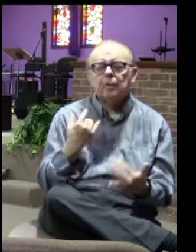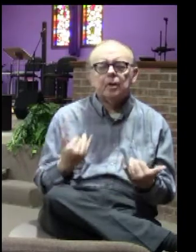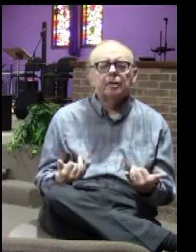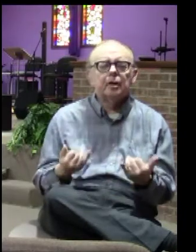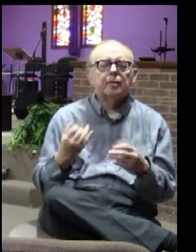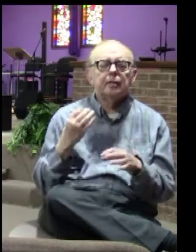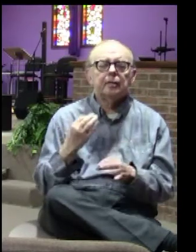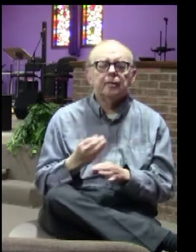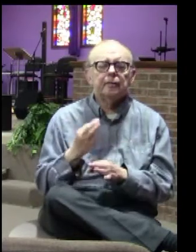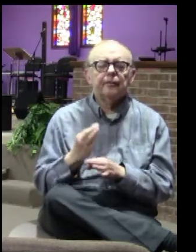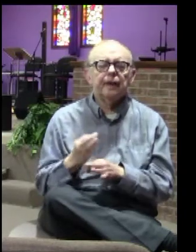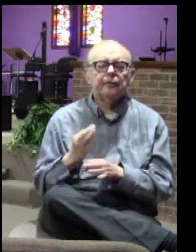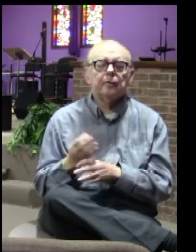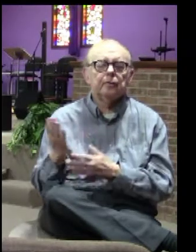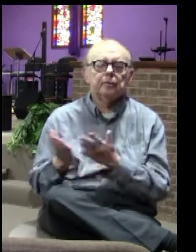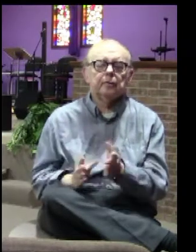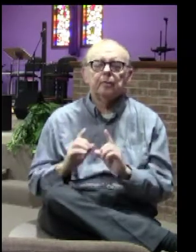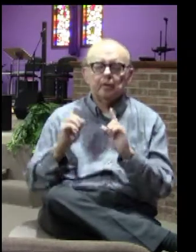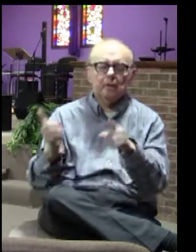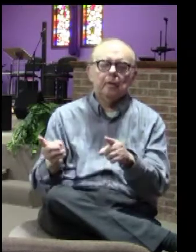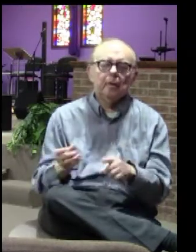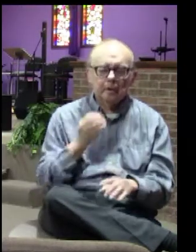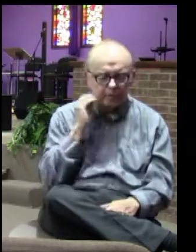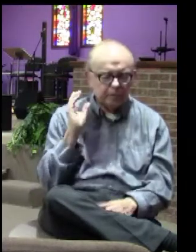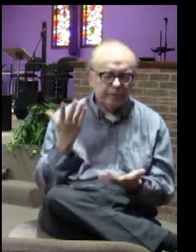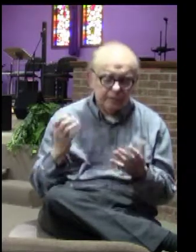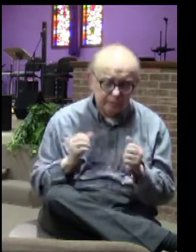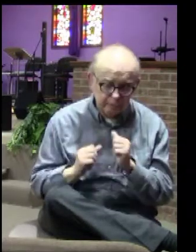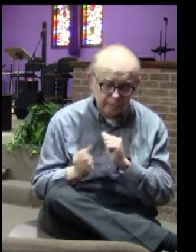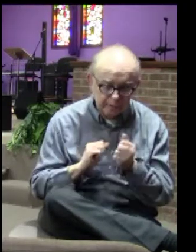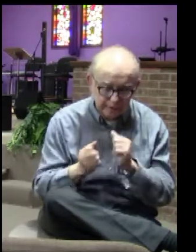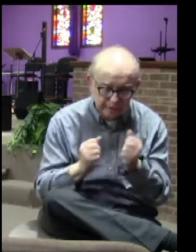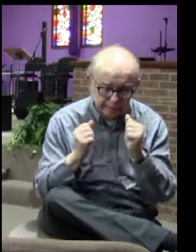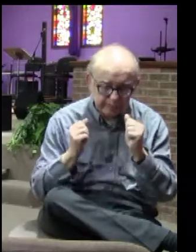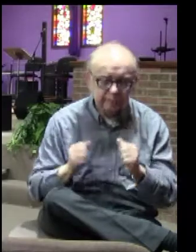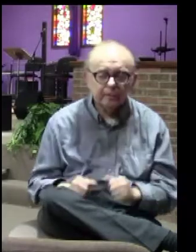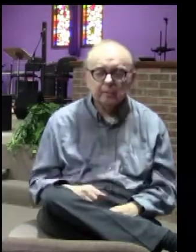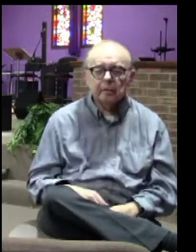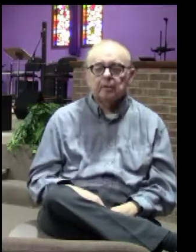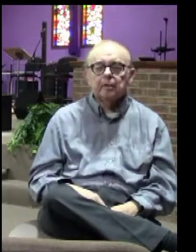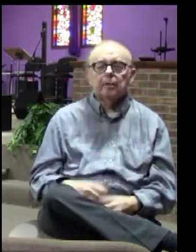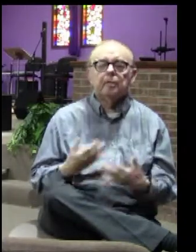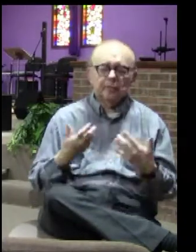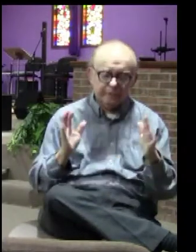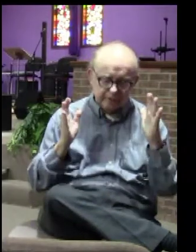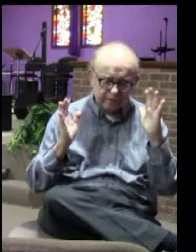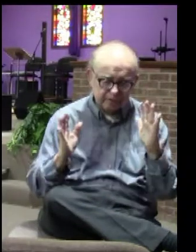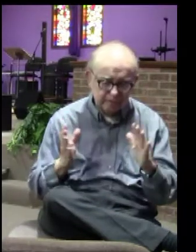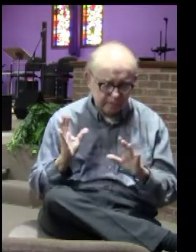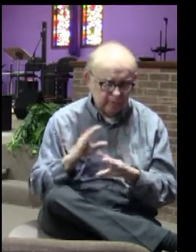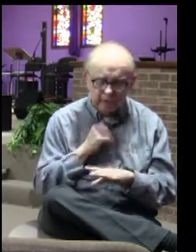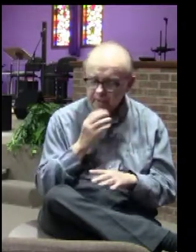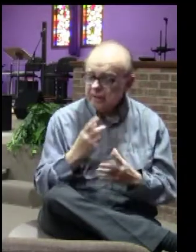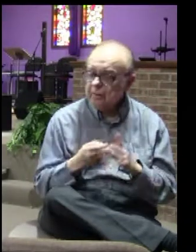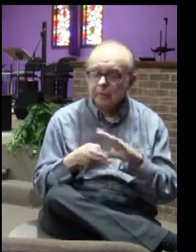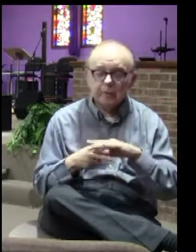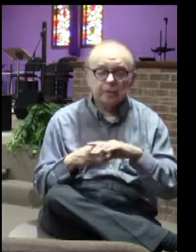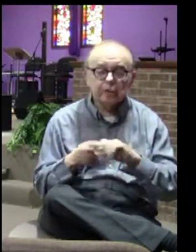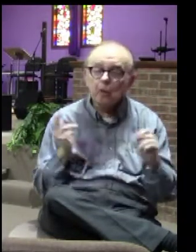servant. Come on home. You've run the race. You've finished. You didn't